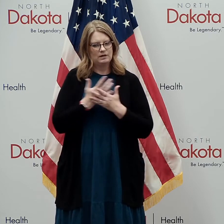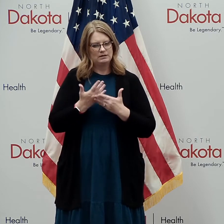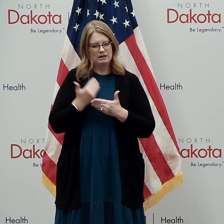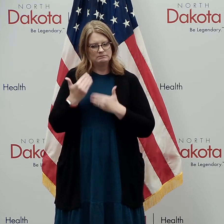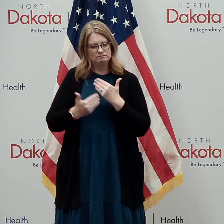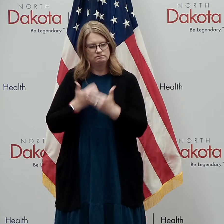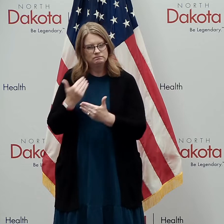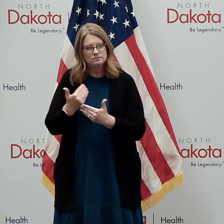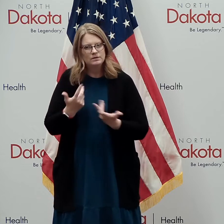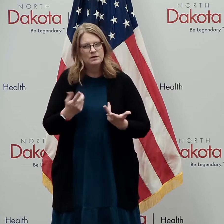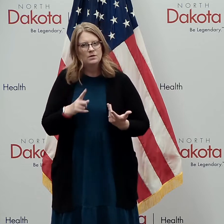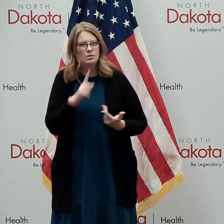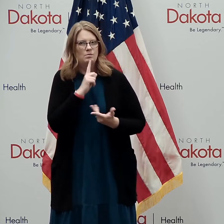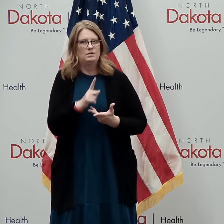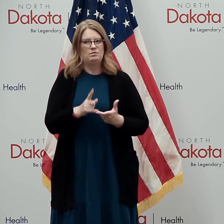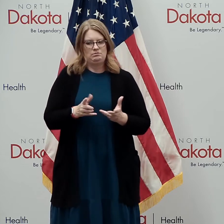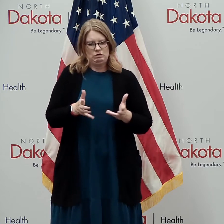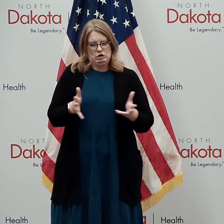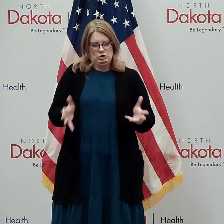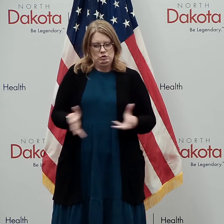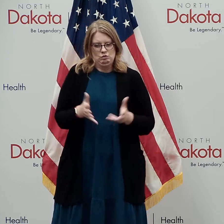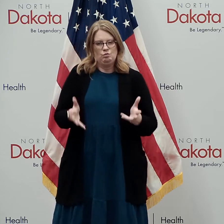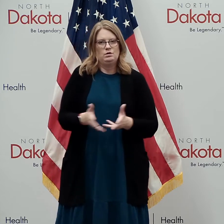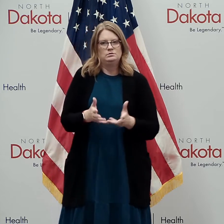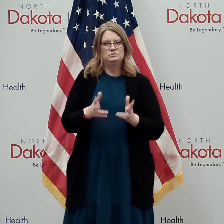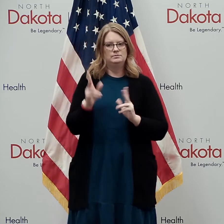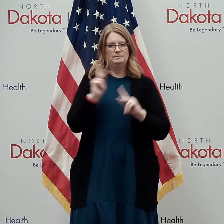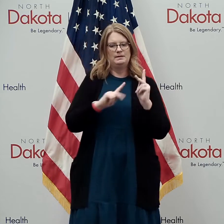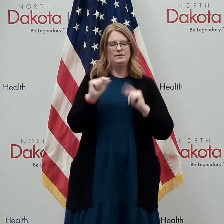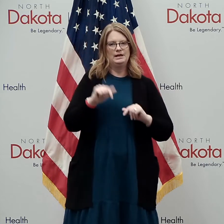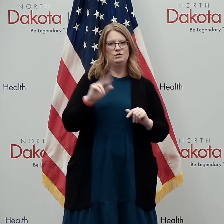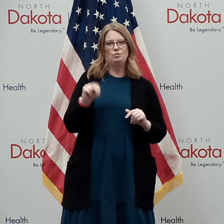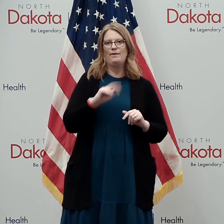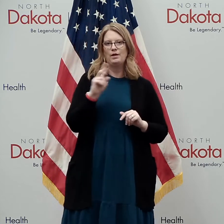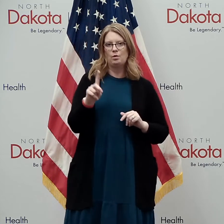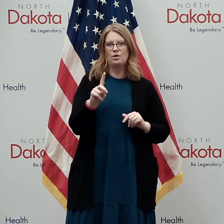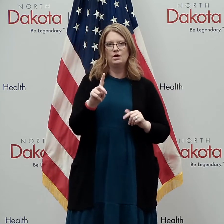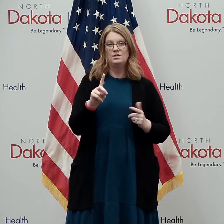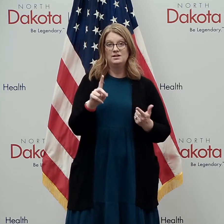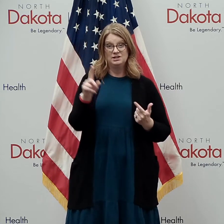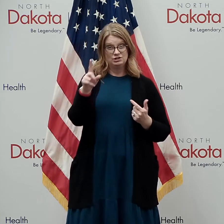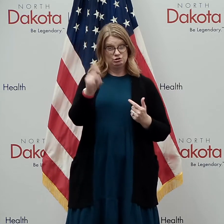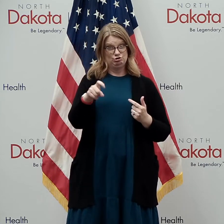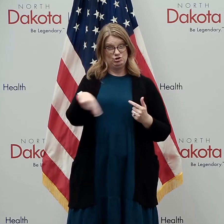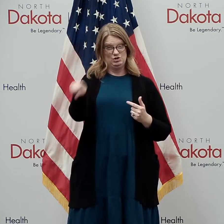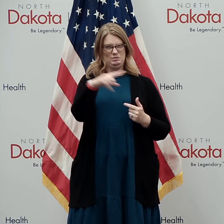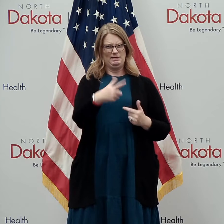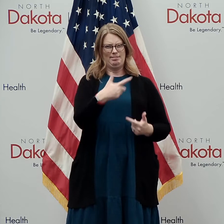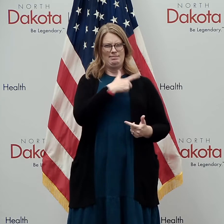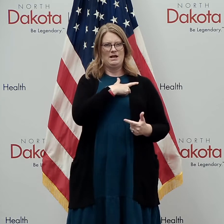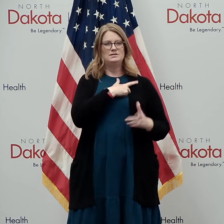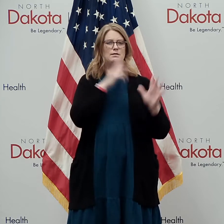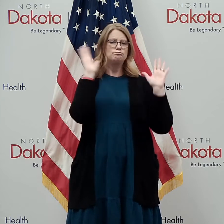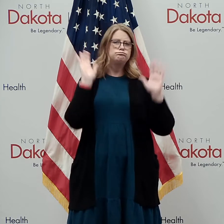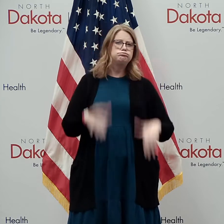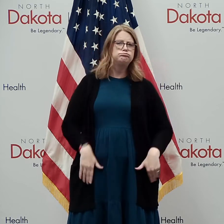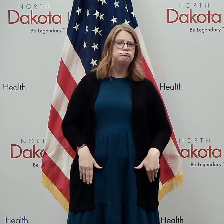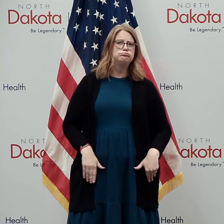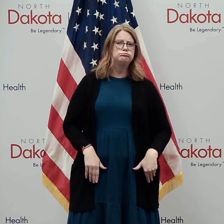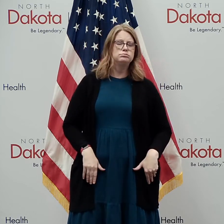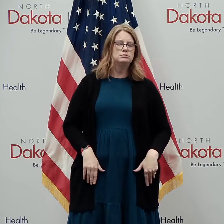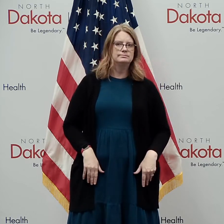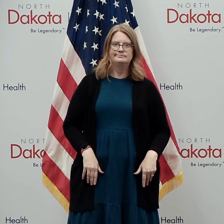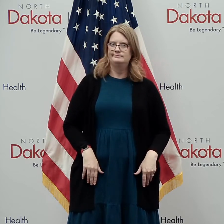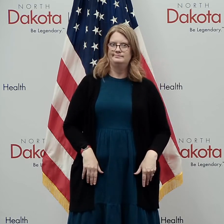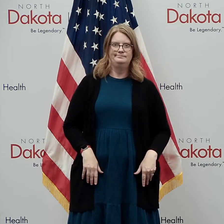to, encourage North Dakotans not to be complacent right now. This is a time for us to be proactive, because